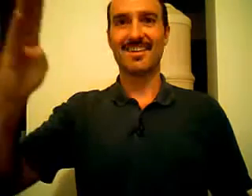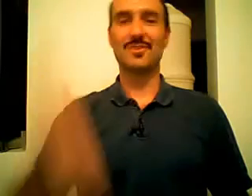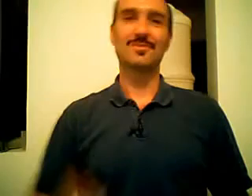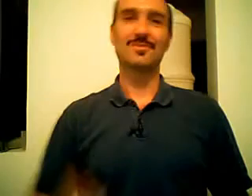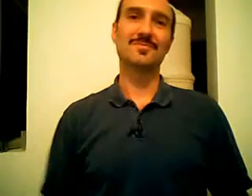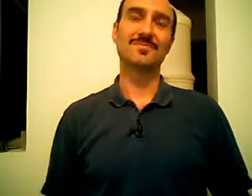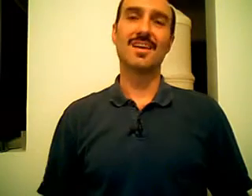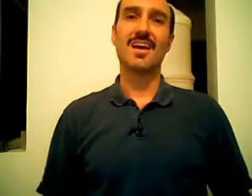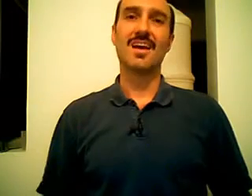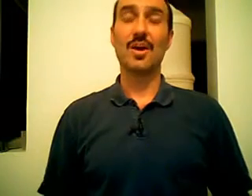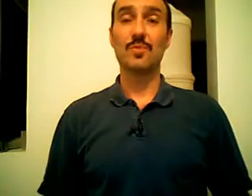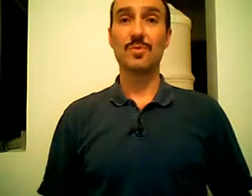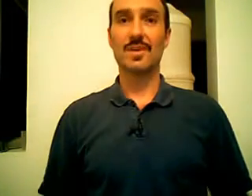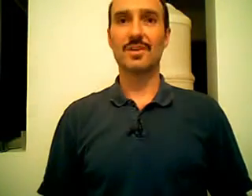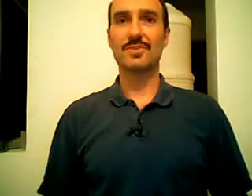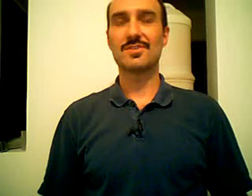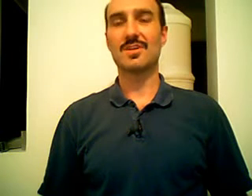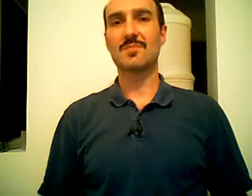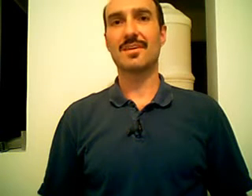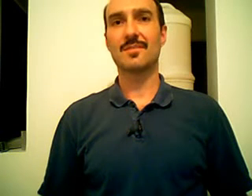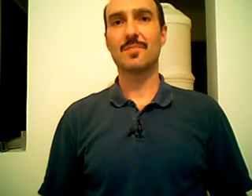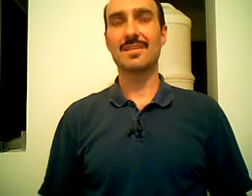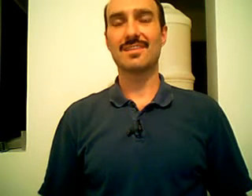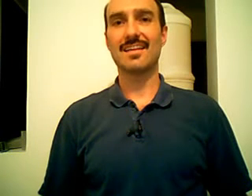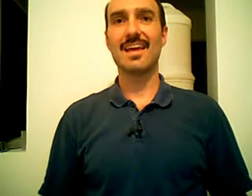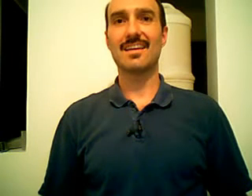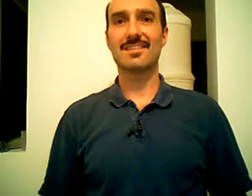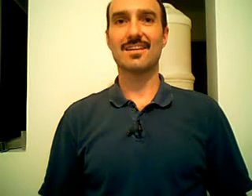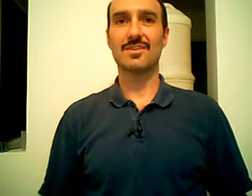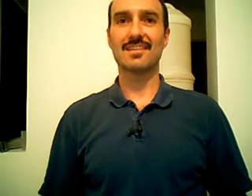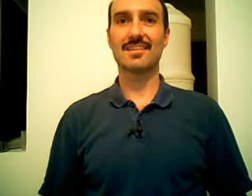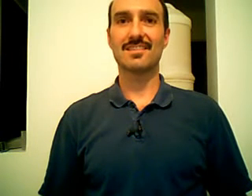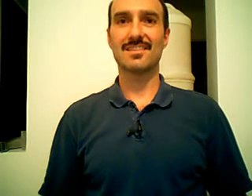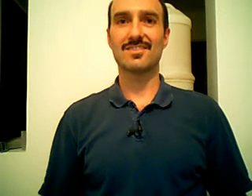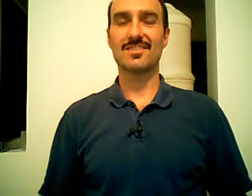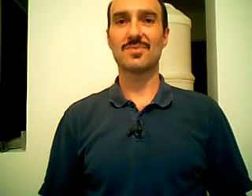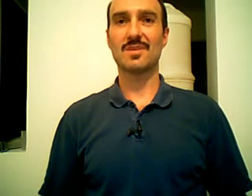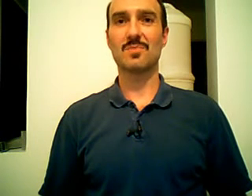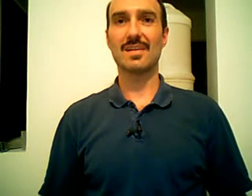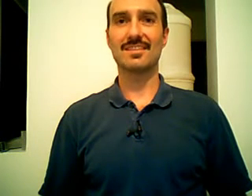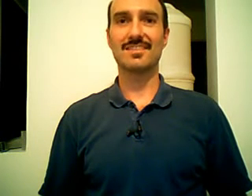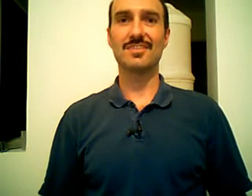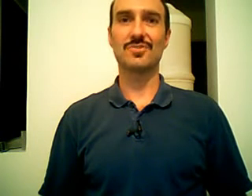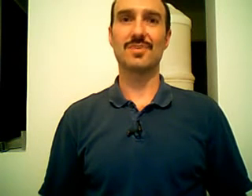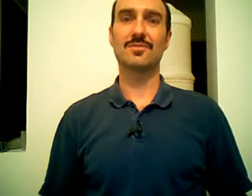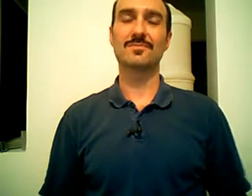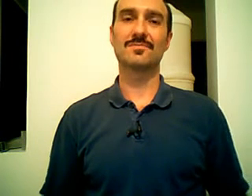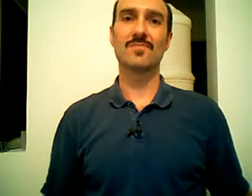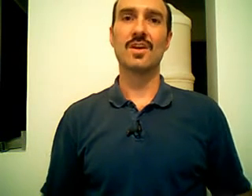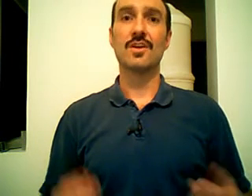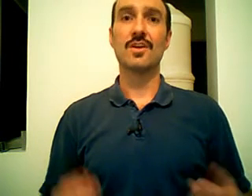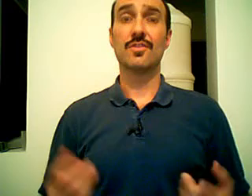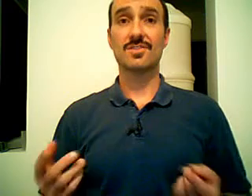Hello. I hope you want to learn some basic ASL sentences because that's what I plan to teach you now. The first